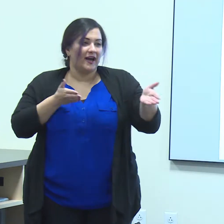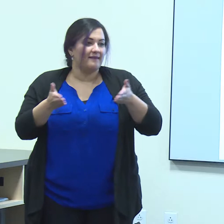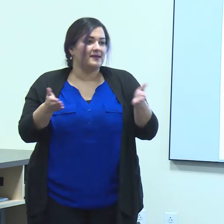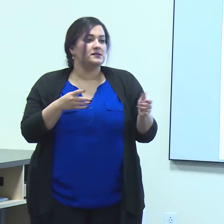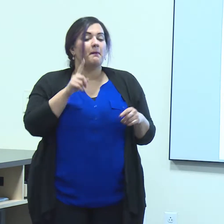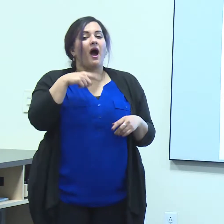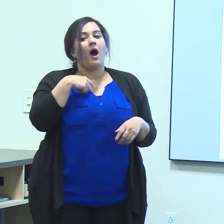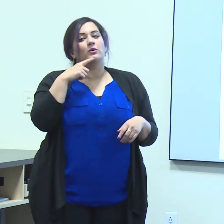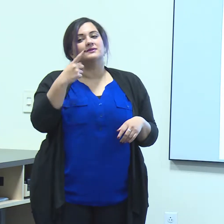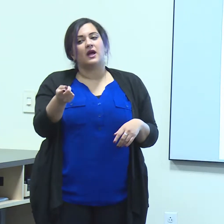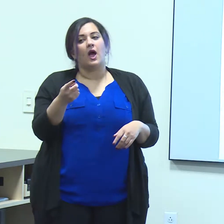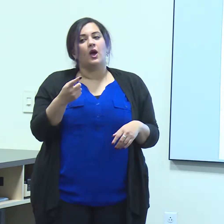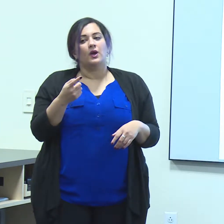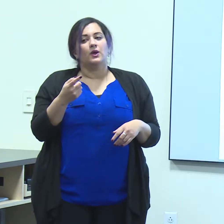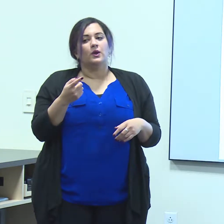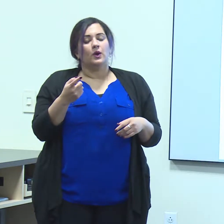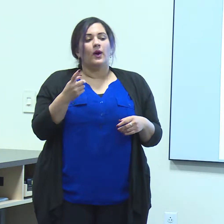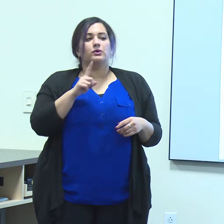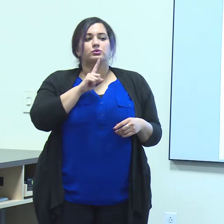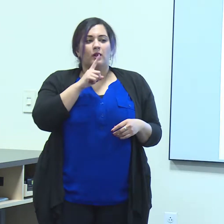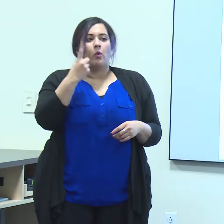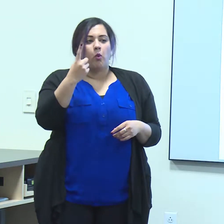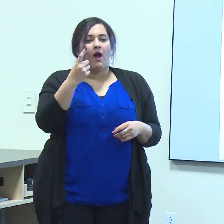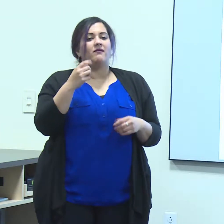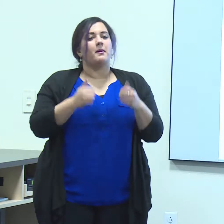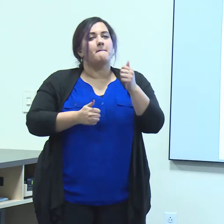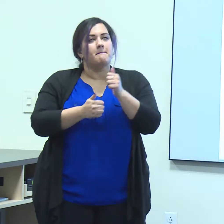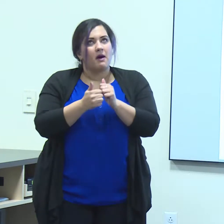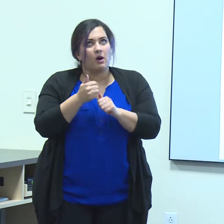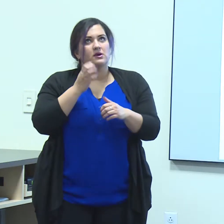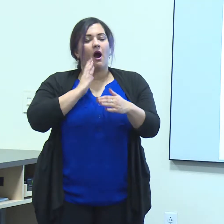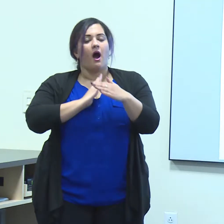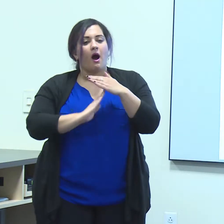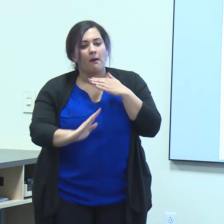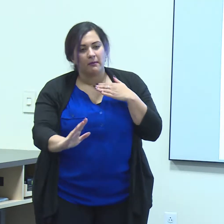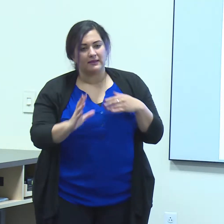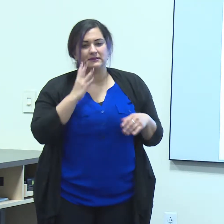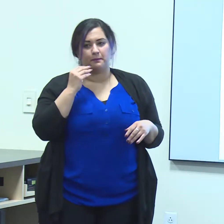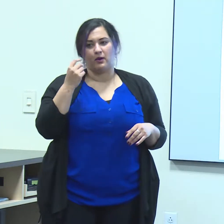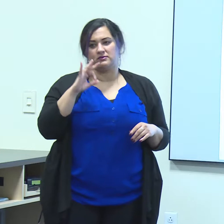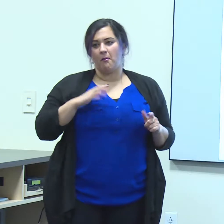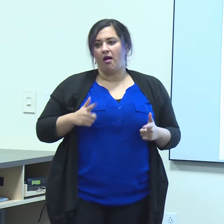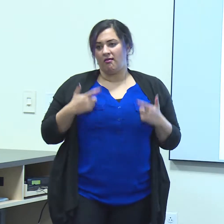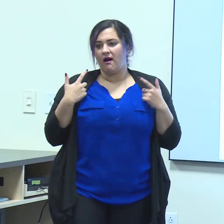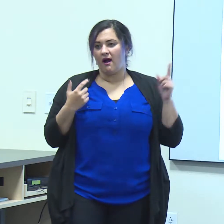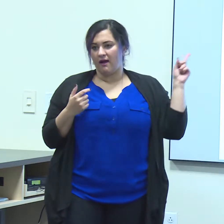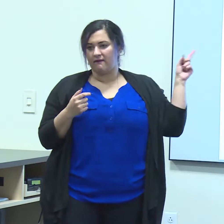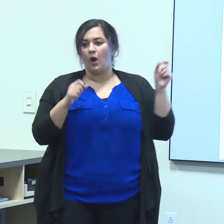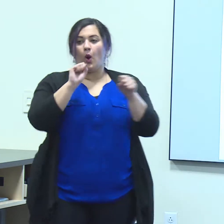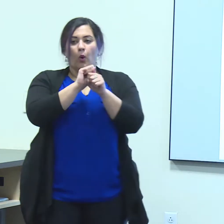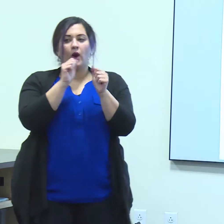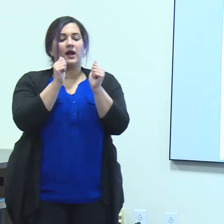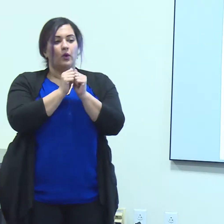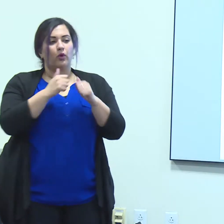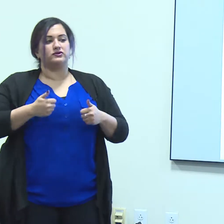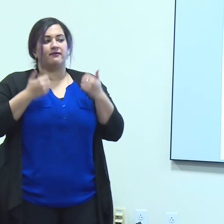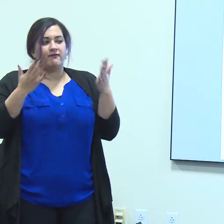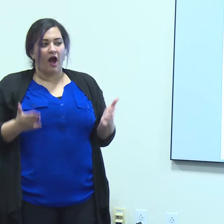I helped DAWN continue their services, and that has been one of the most humble experiences in my life, working